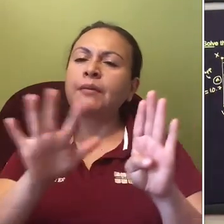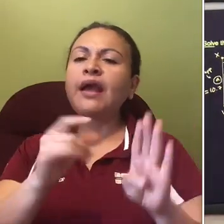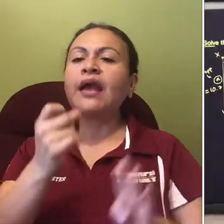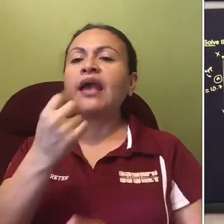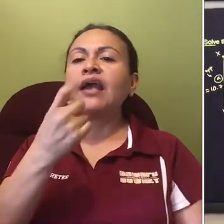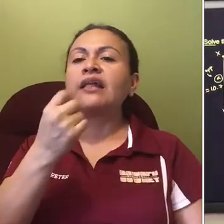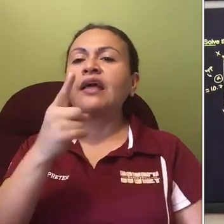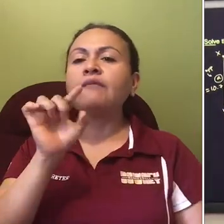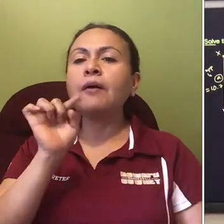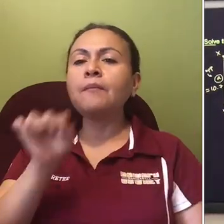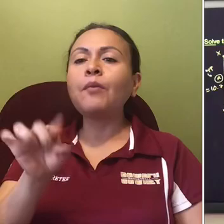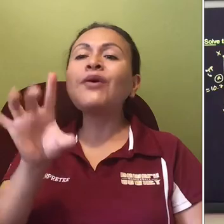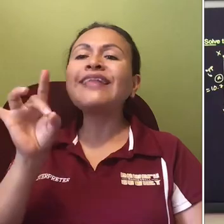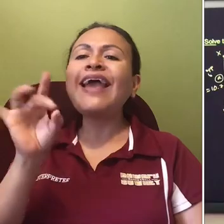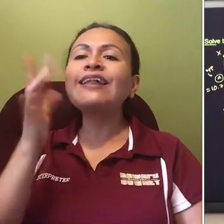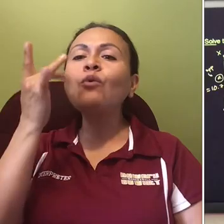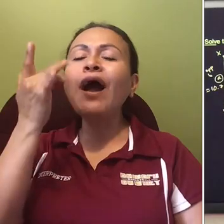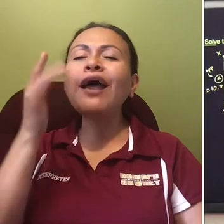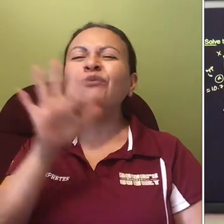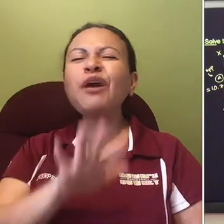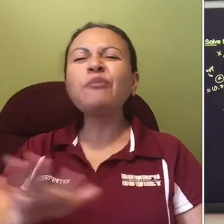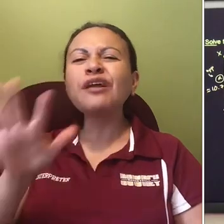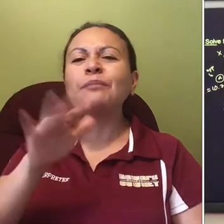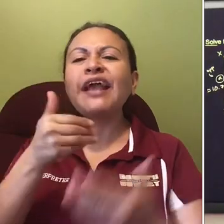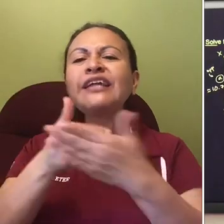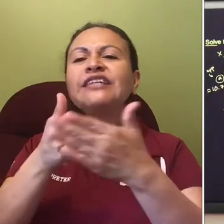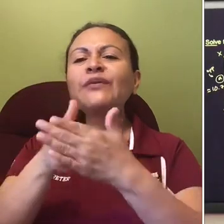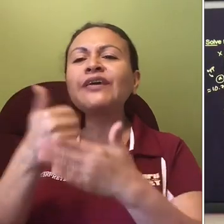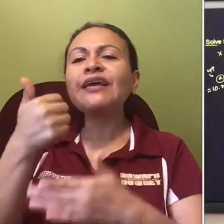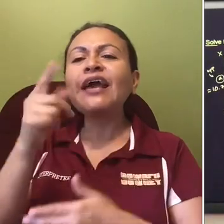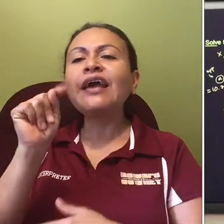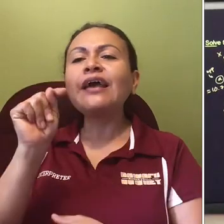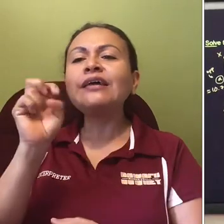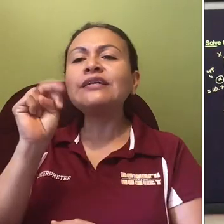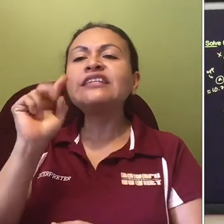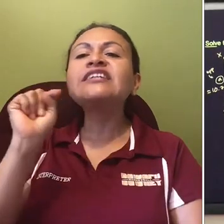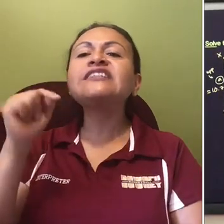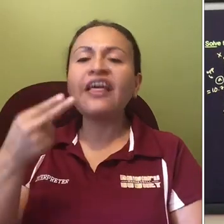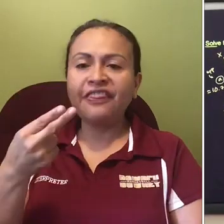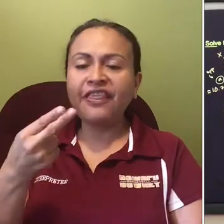nearest tenth, 11.8. So b is equal to